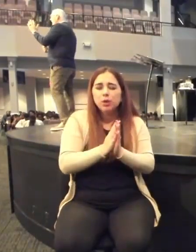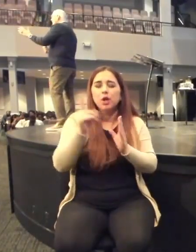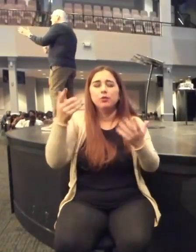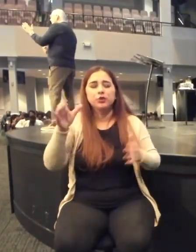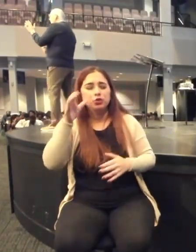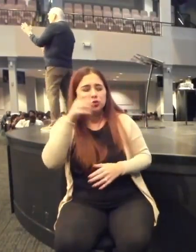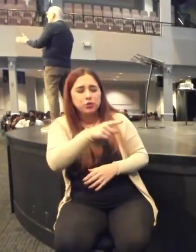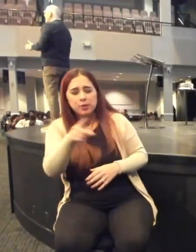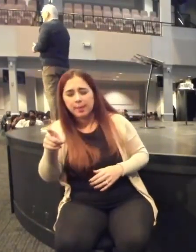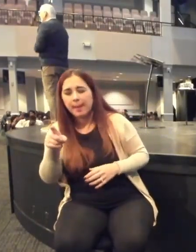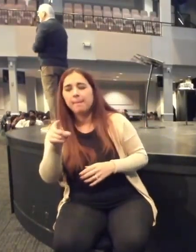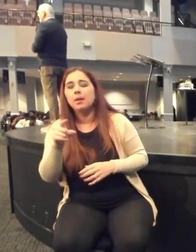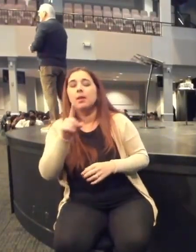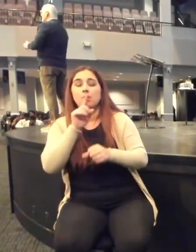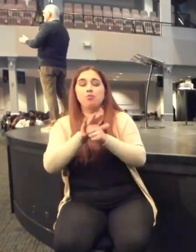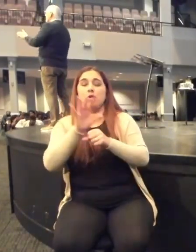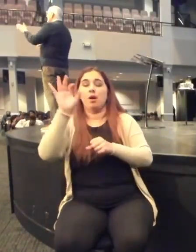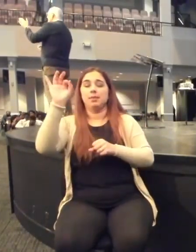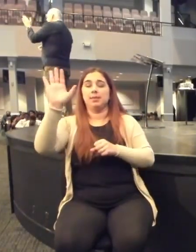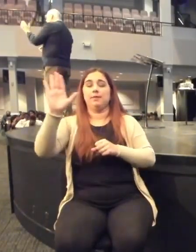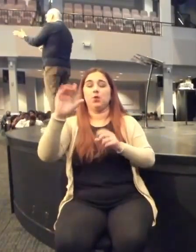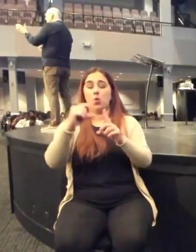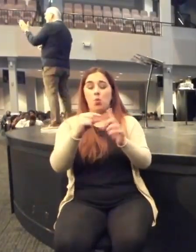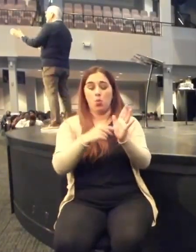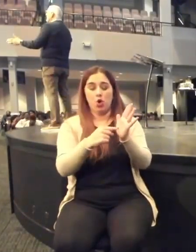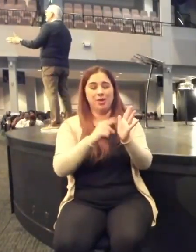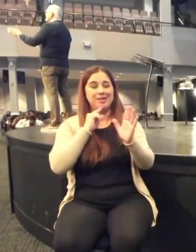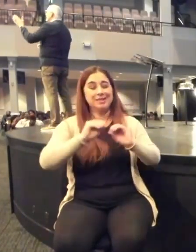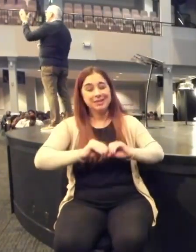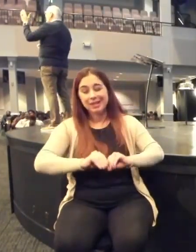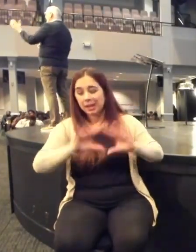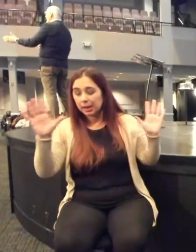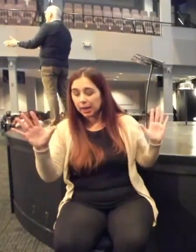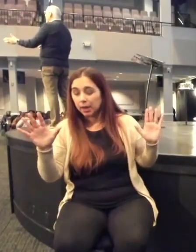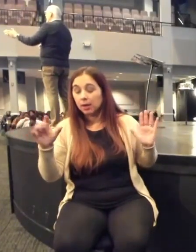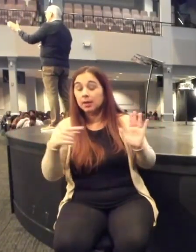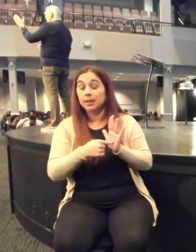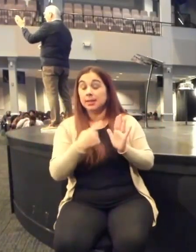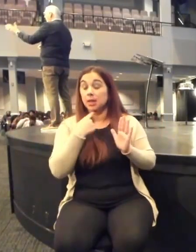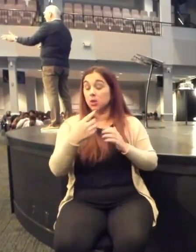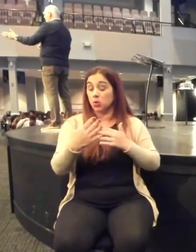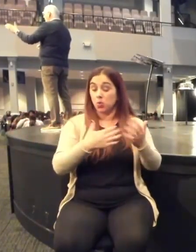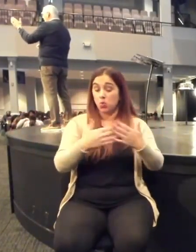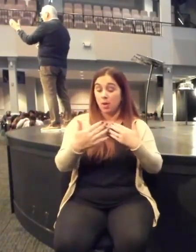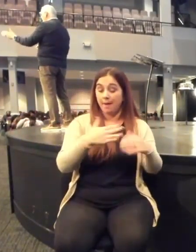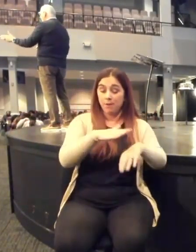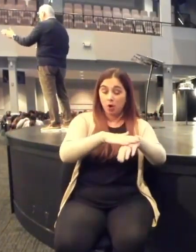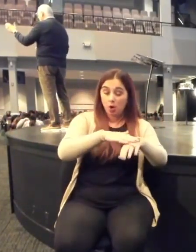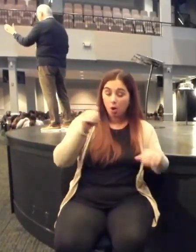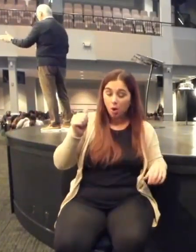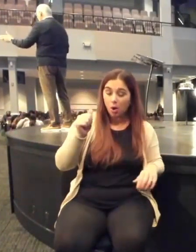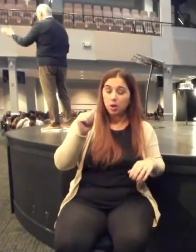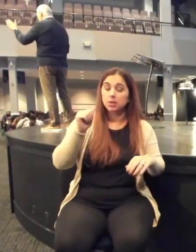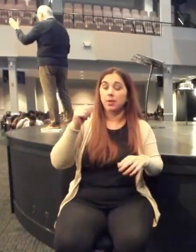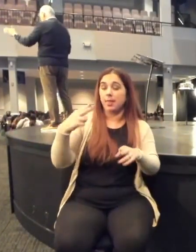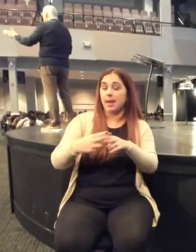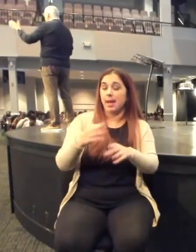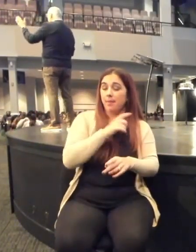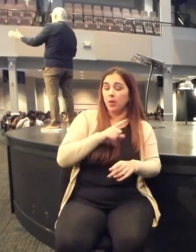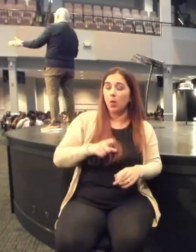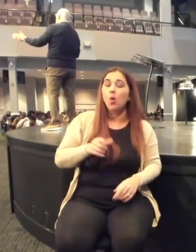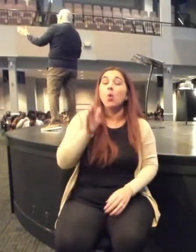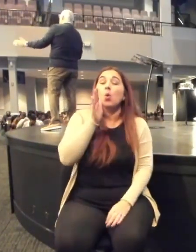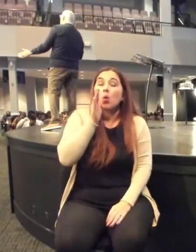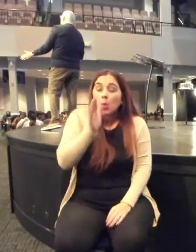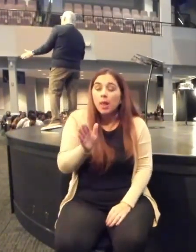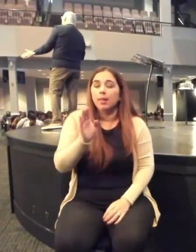that the promise of your word is very clear. You say, whoever will call on the name of the Lord will